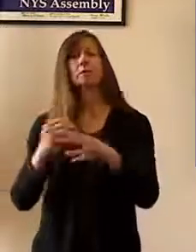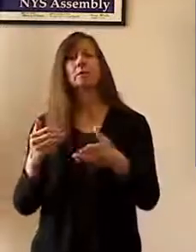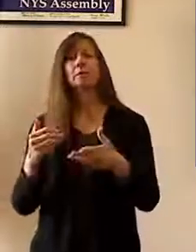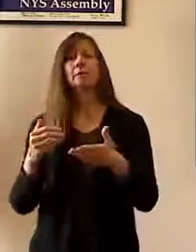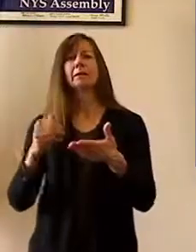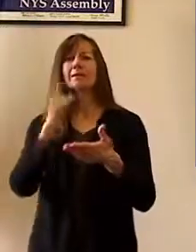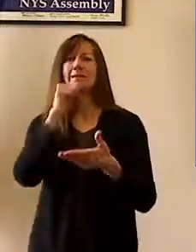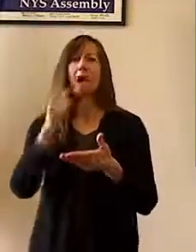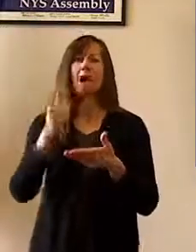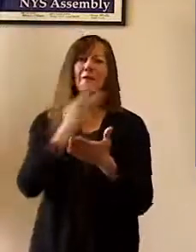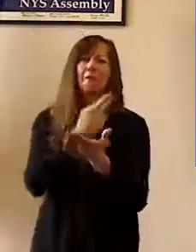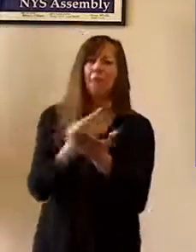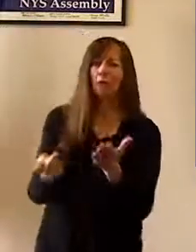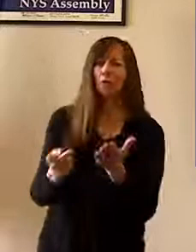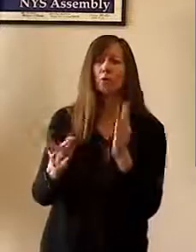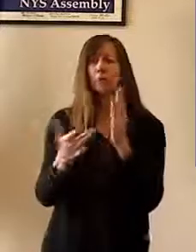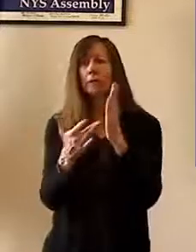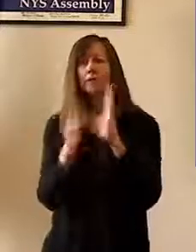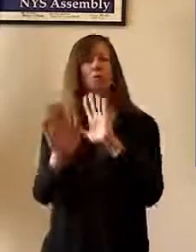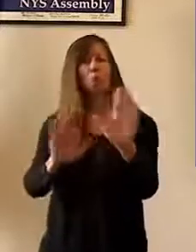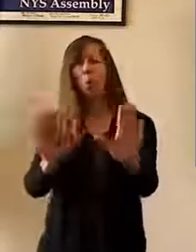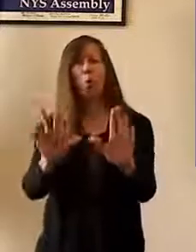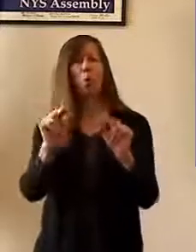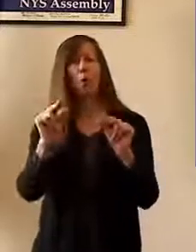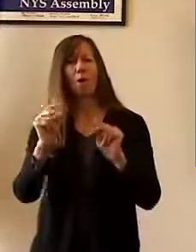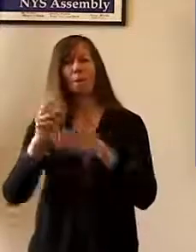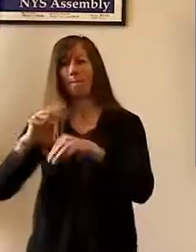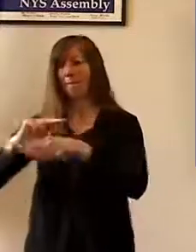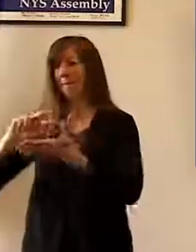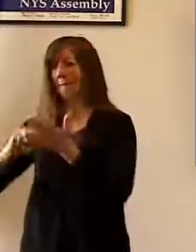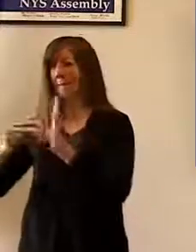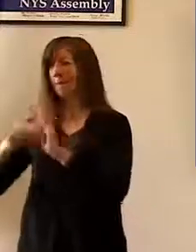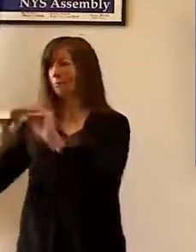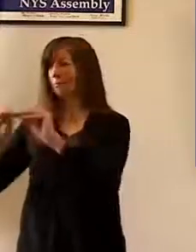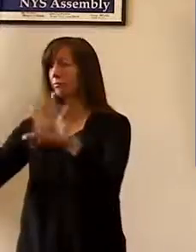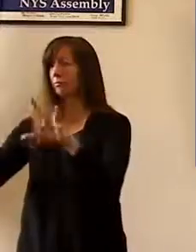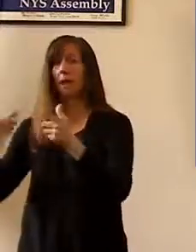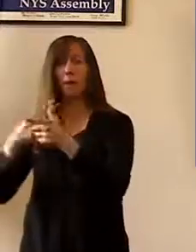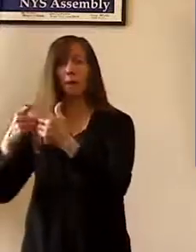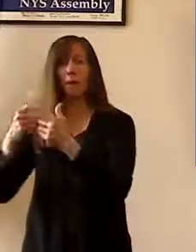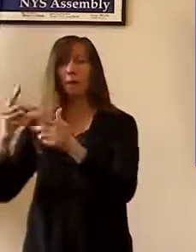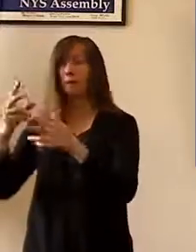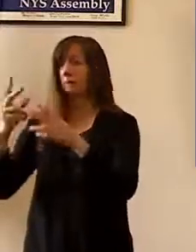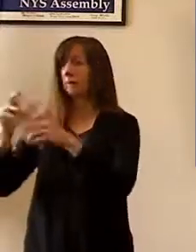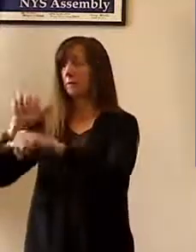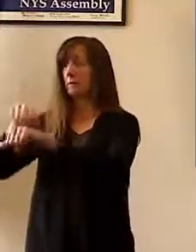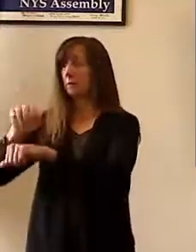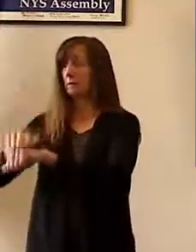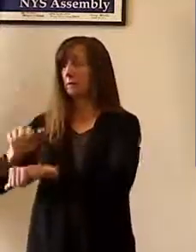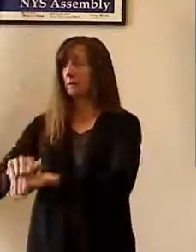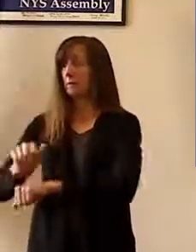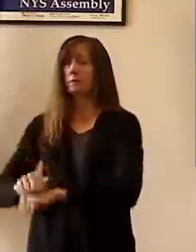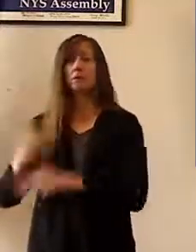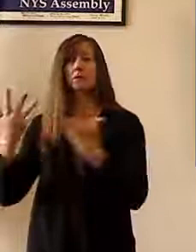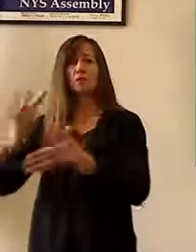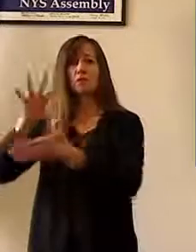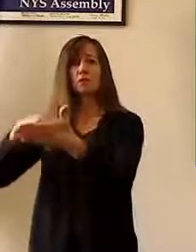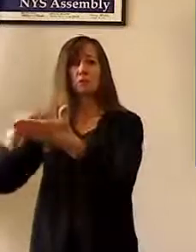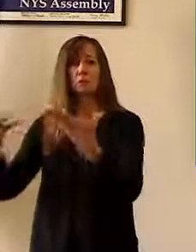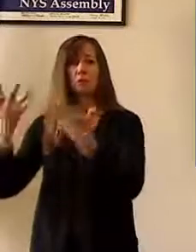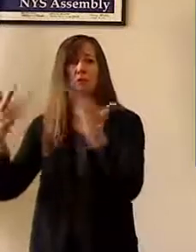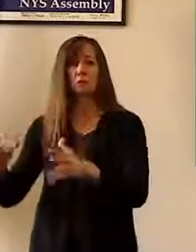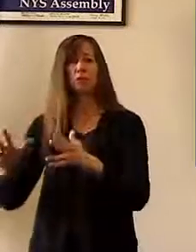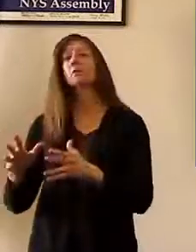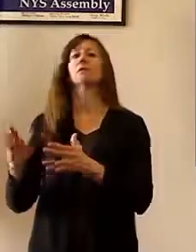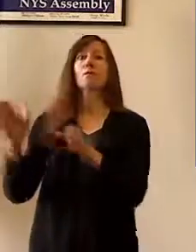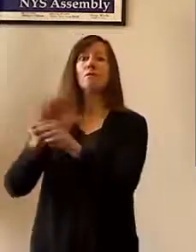of time, and people took them. And when they get filled, we administer the vaccine. So we have yet to waste a vaccine. We've yet not to fill an appointment.